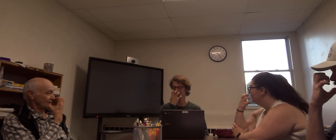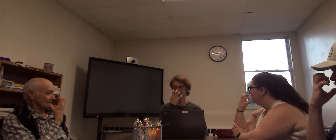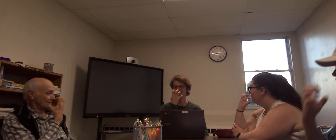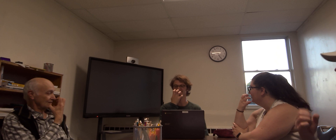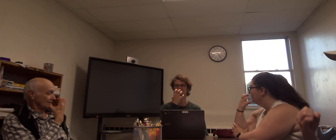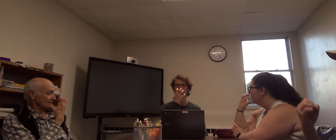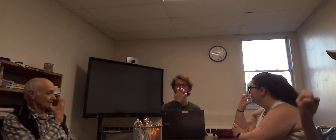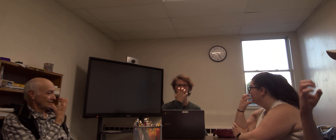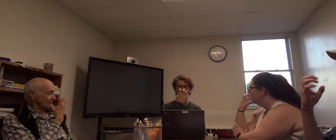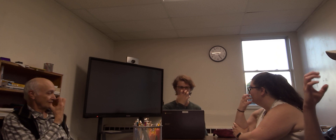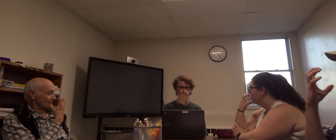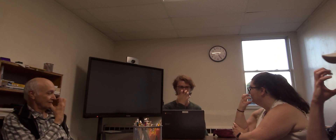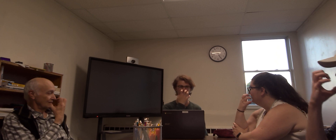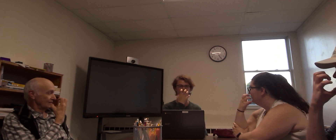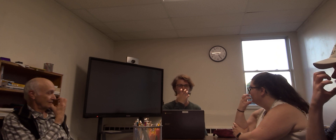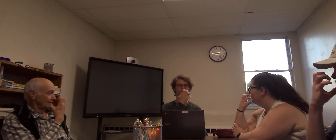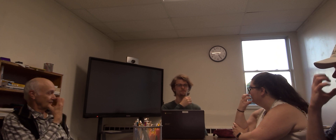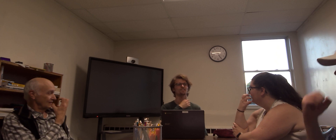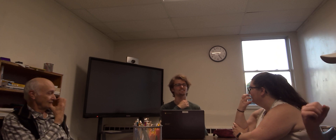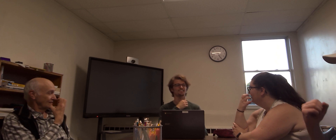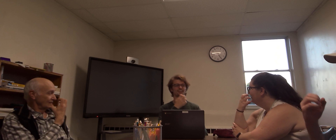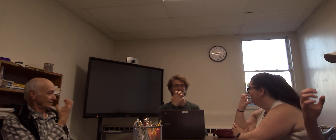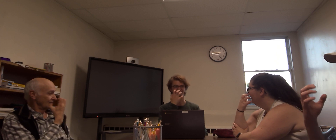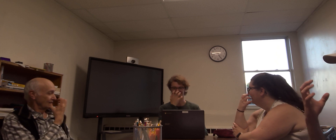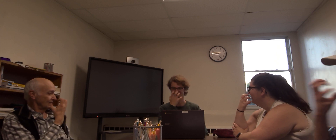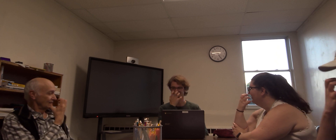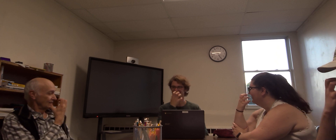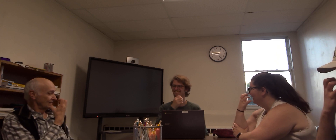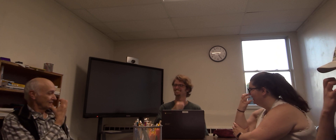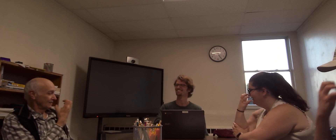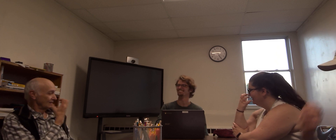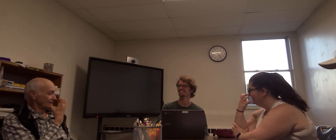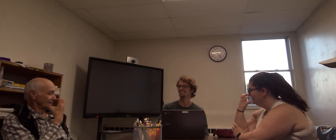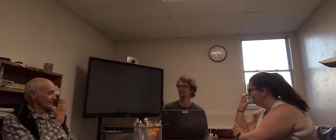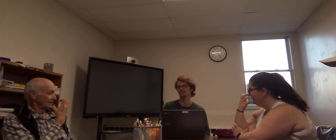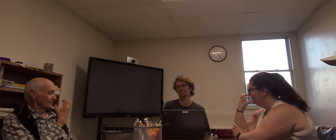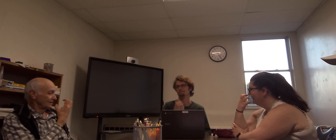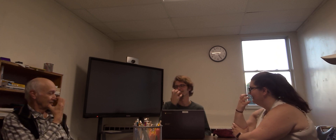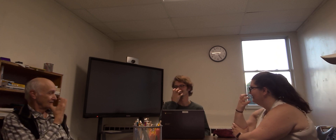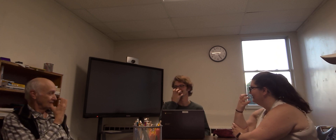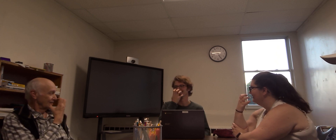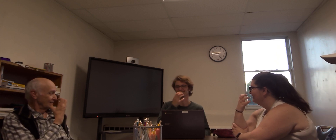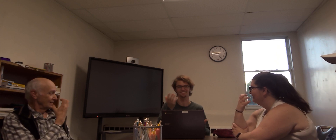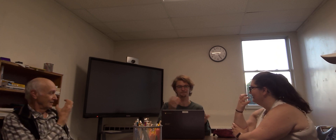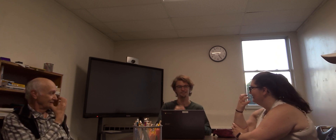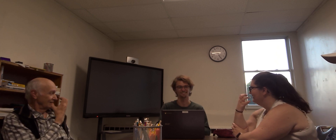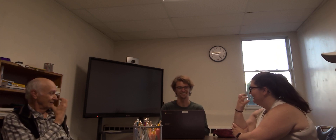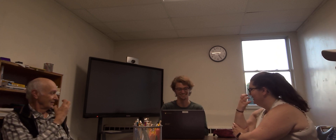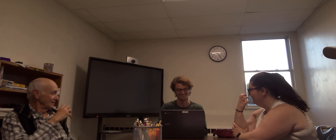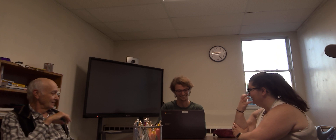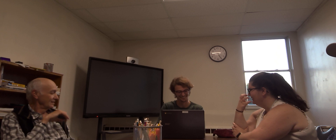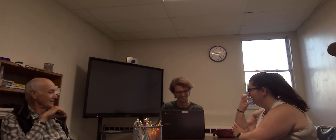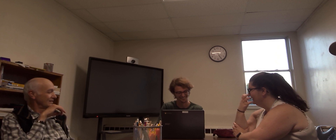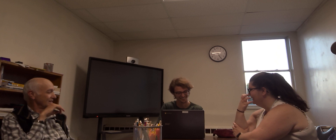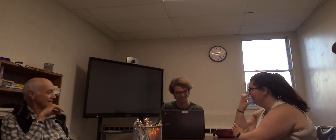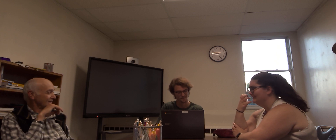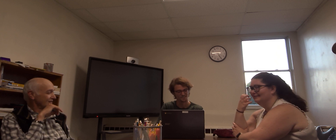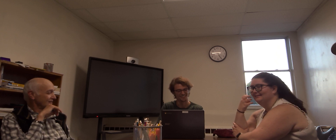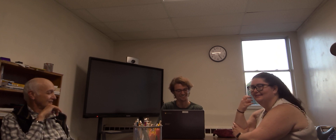face. Angry. Like that. Angry. You're getting muffled, I guess. That's probably your